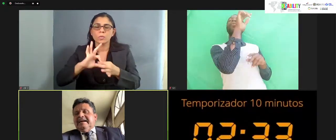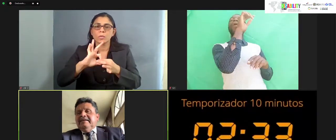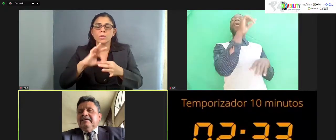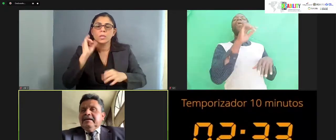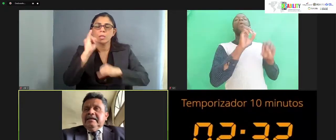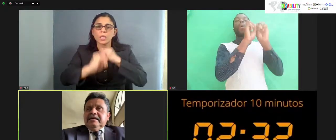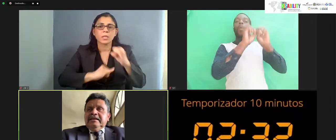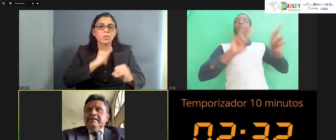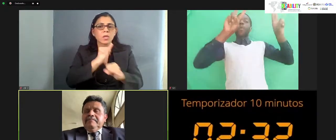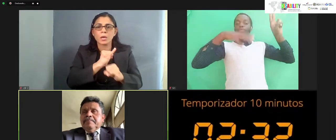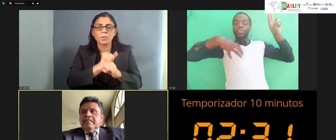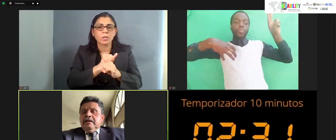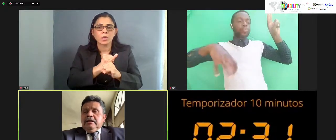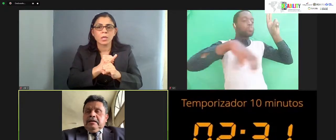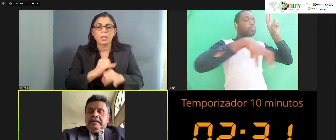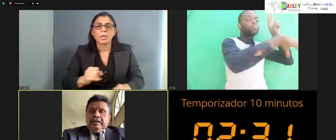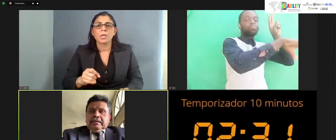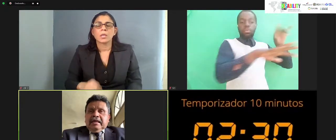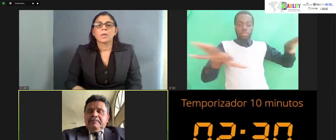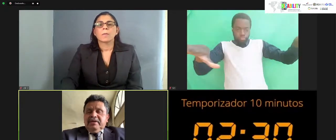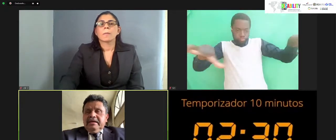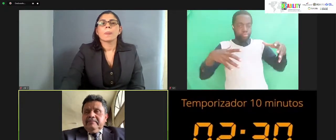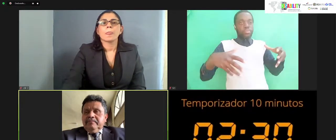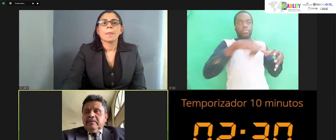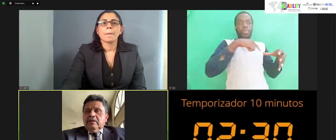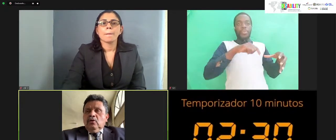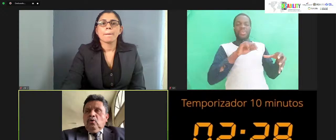the interagency group of the u.n